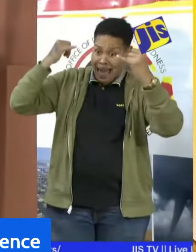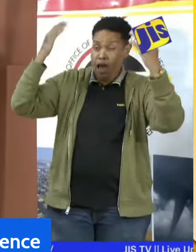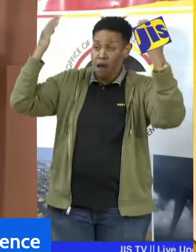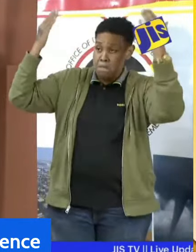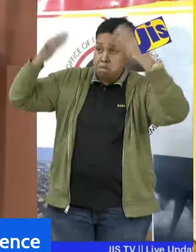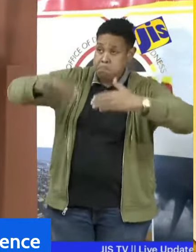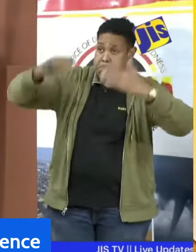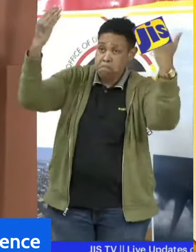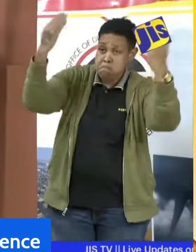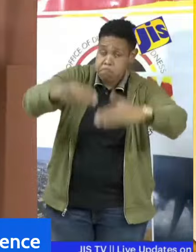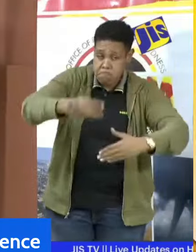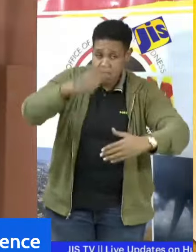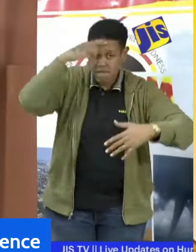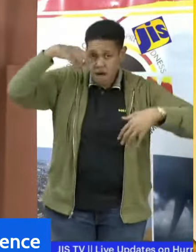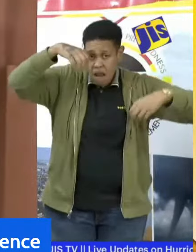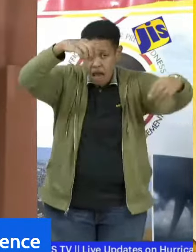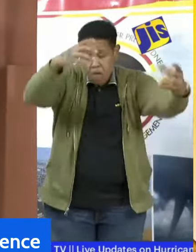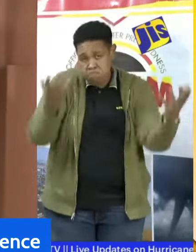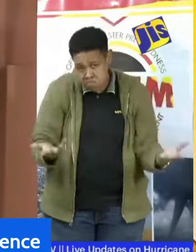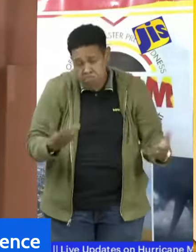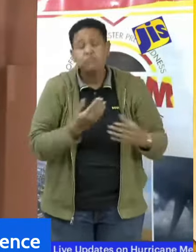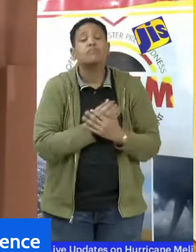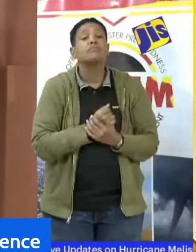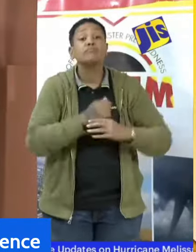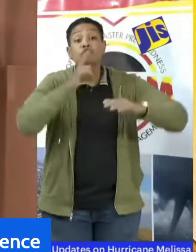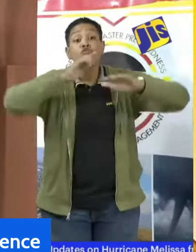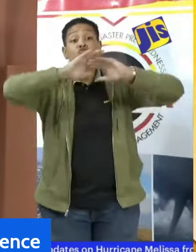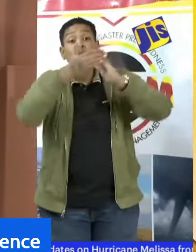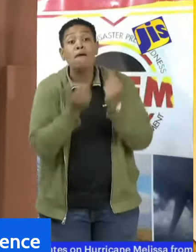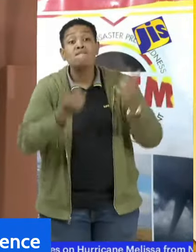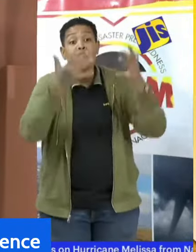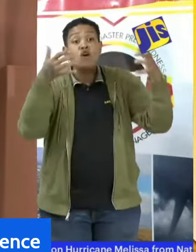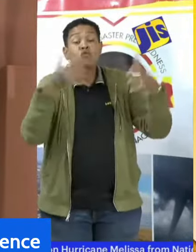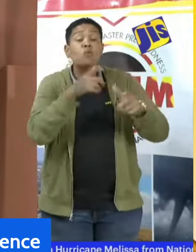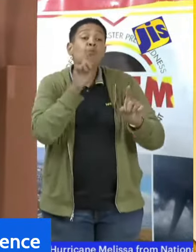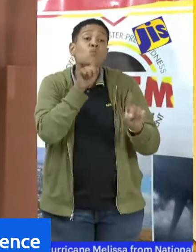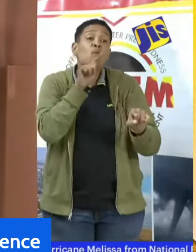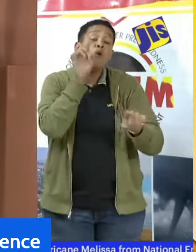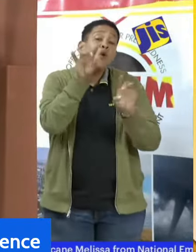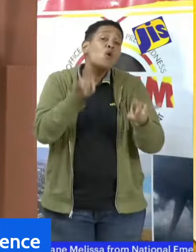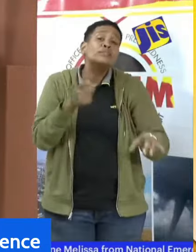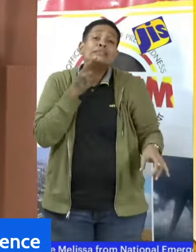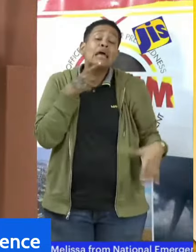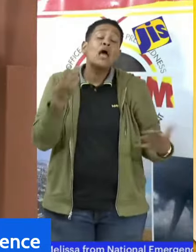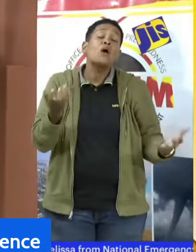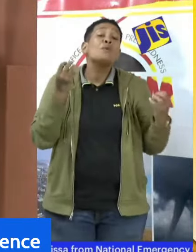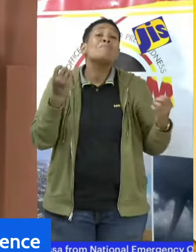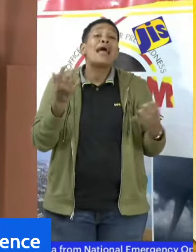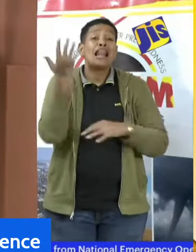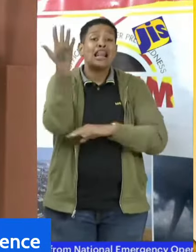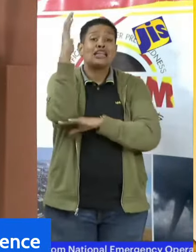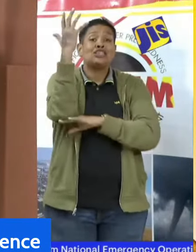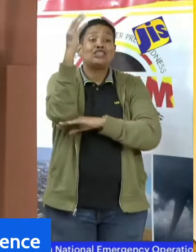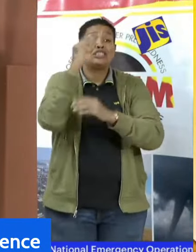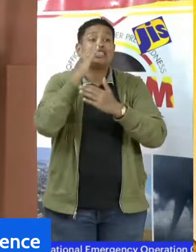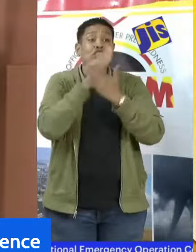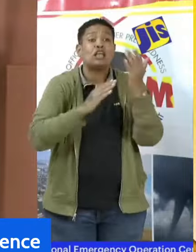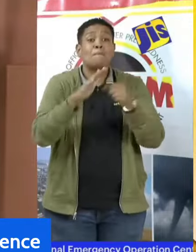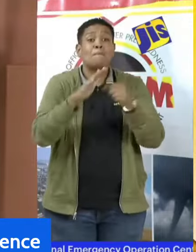some instances. The Jamaica Fire Brigade reports a number of trees in some